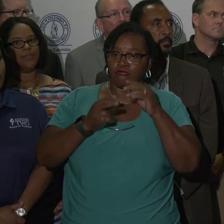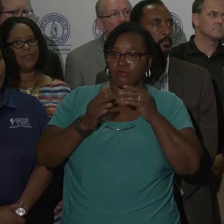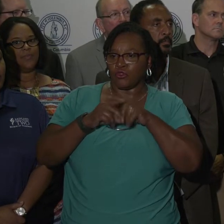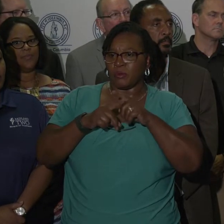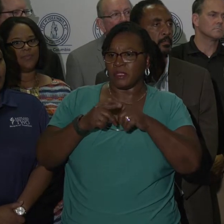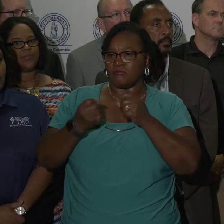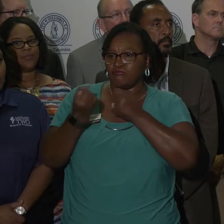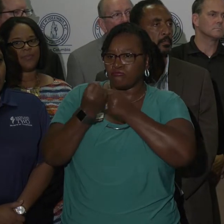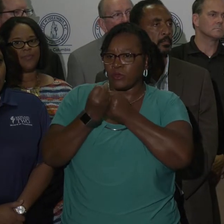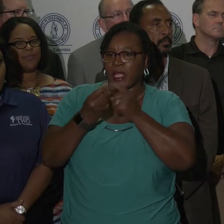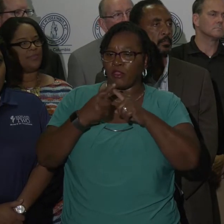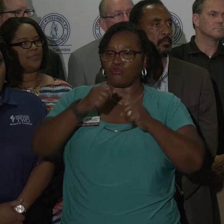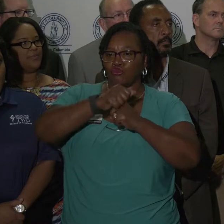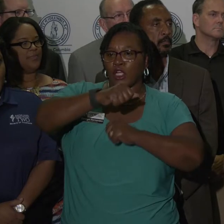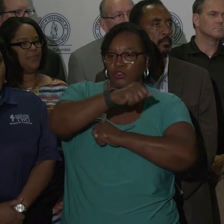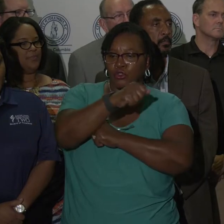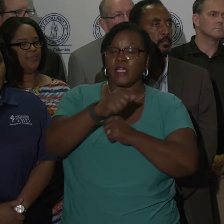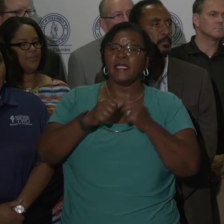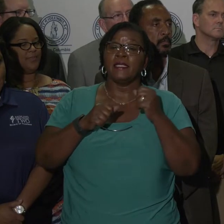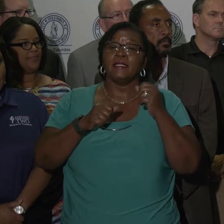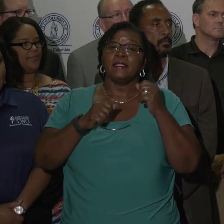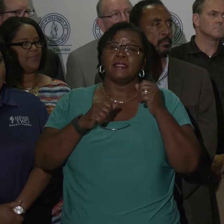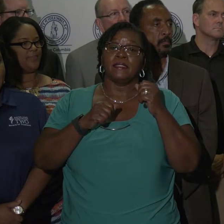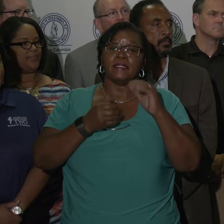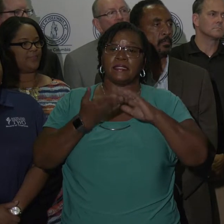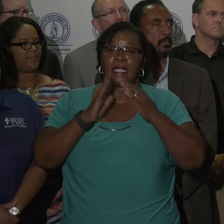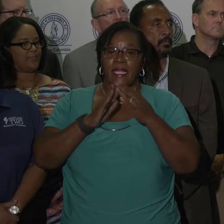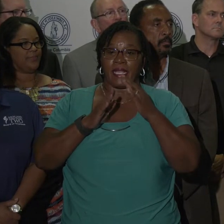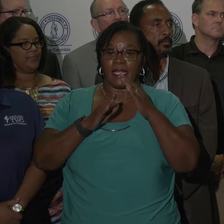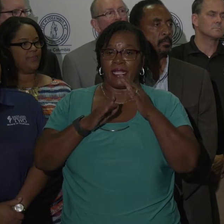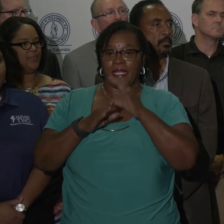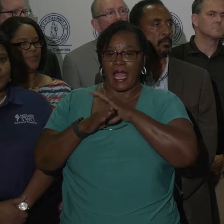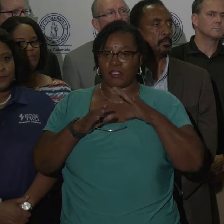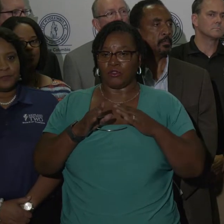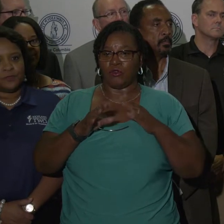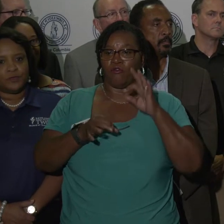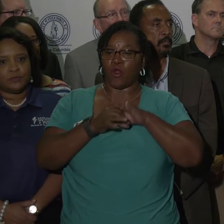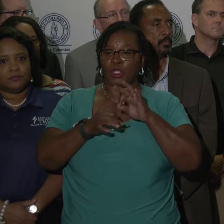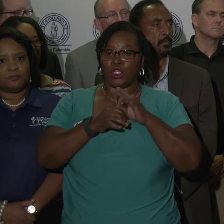stormwater infrastructure. That City Council voted